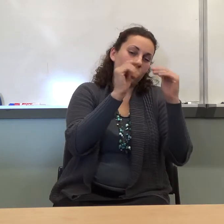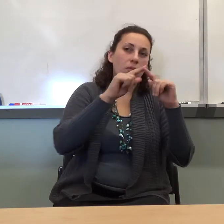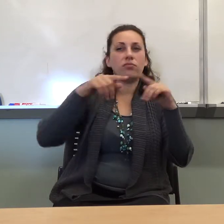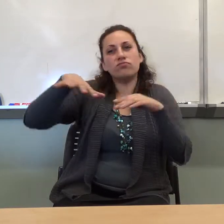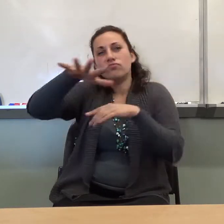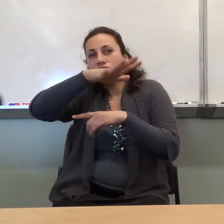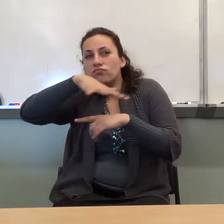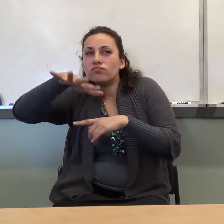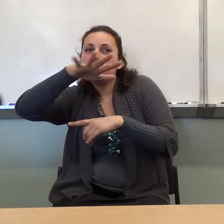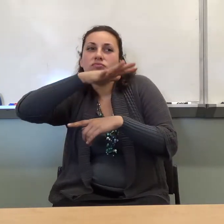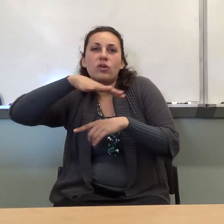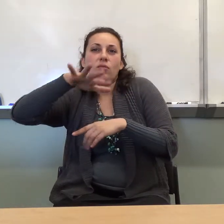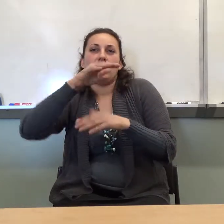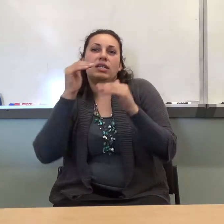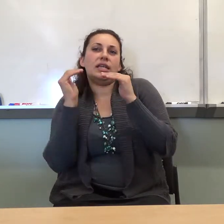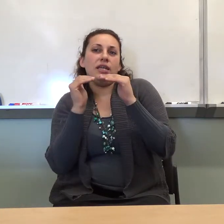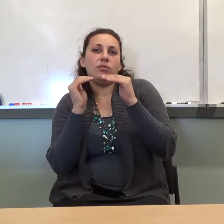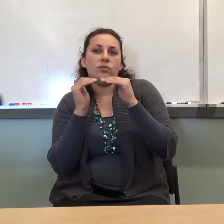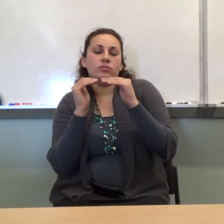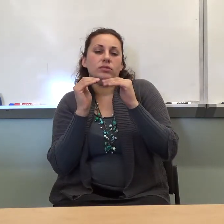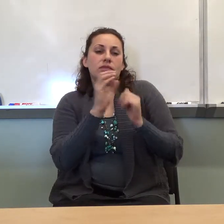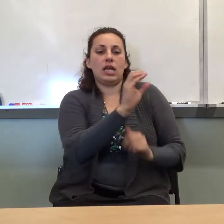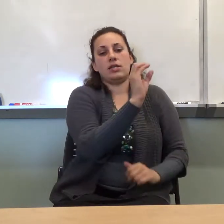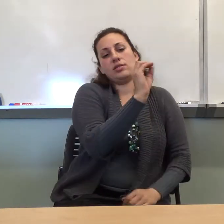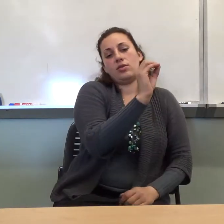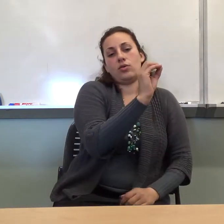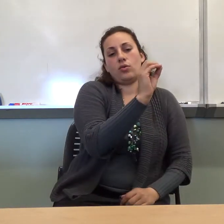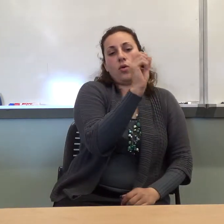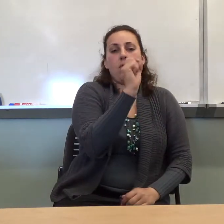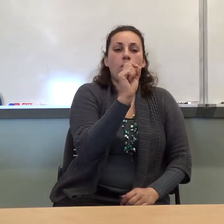And it would look like this, maybe 0.44.